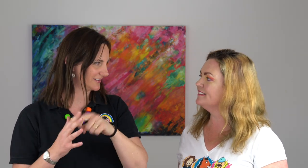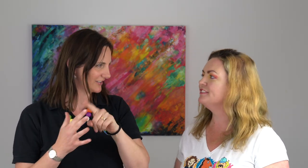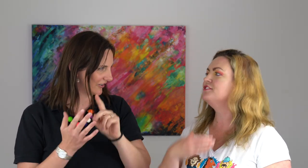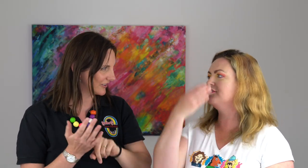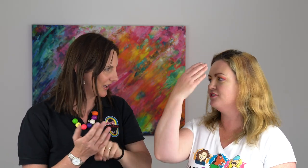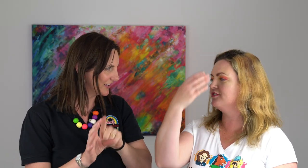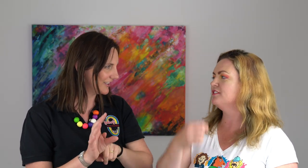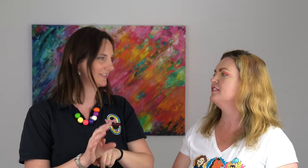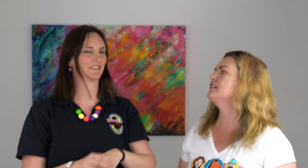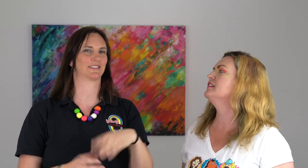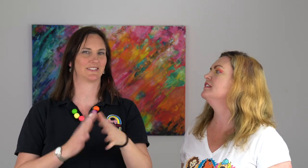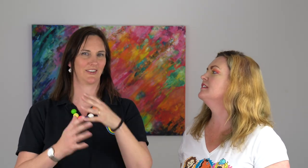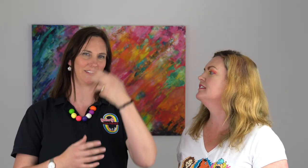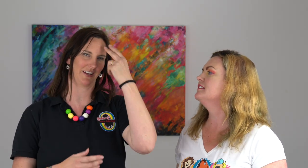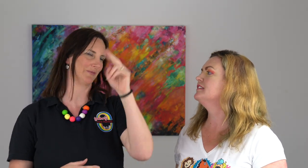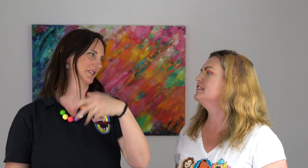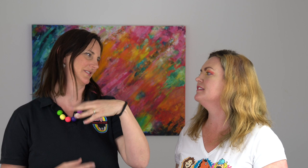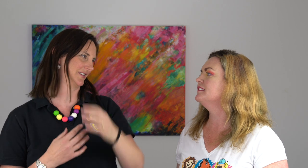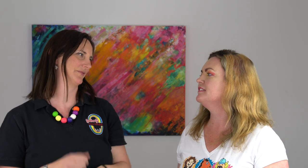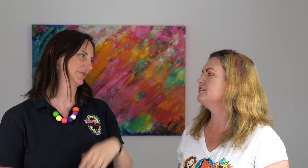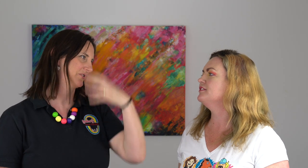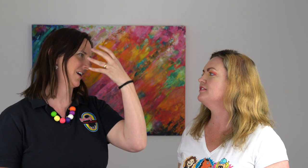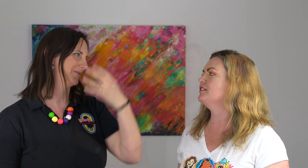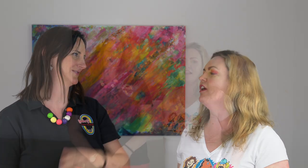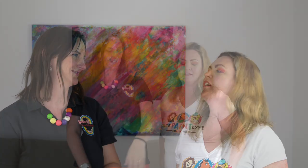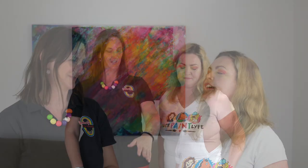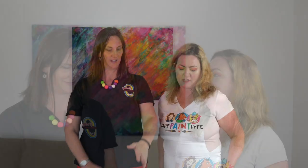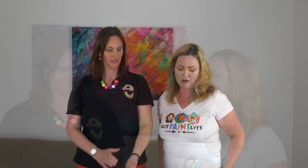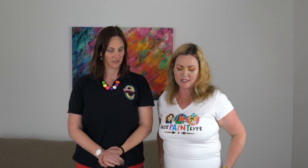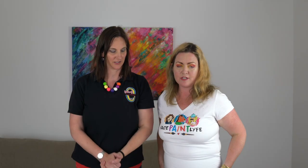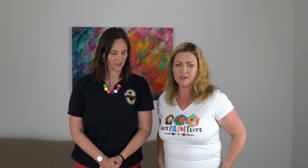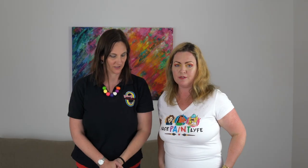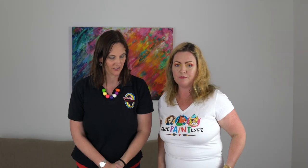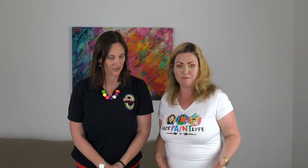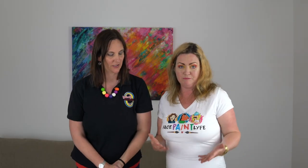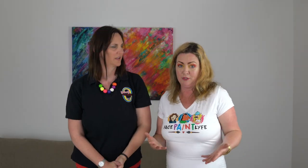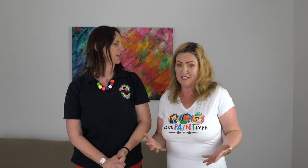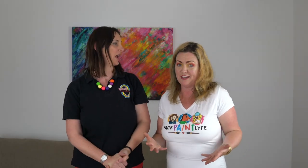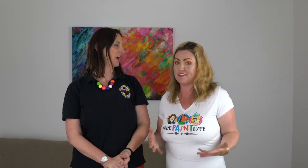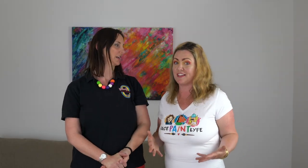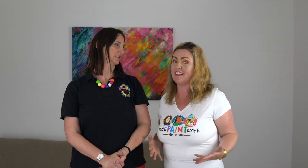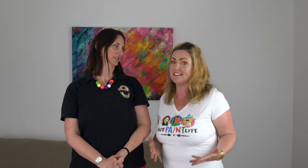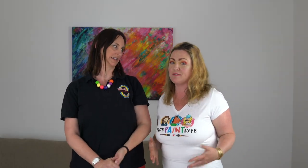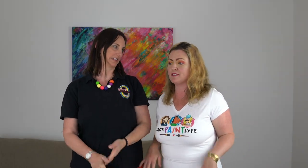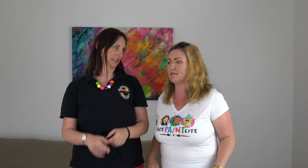you know, Kelly. Sign name is, yeah, Giraffe. All right, so let's get on to the colours, which is,